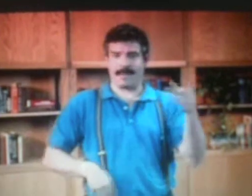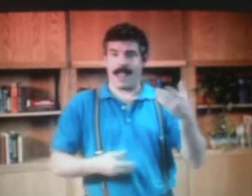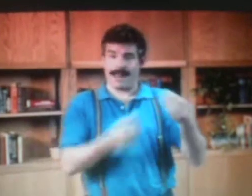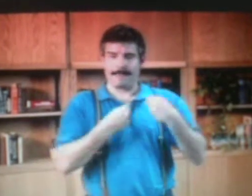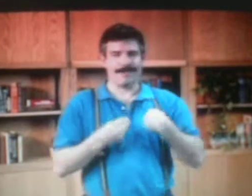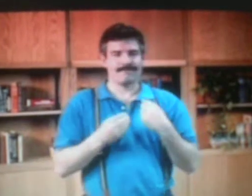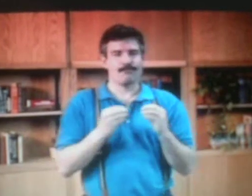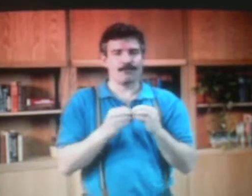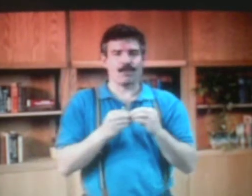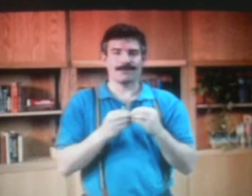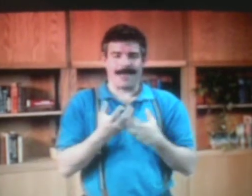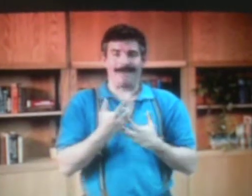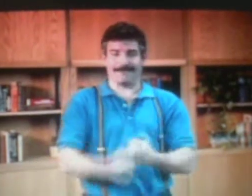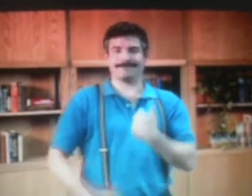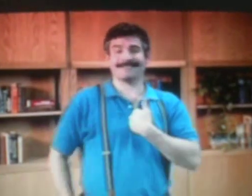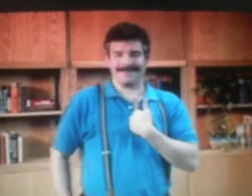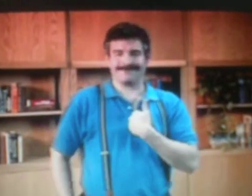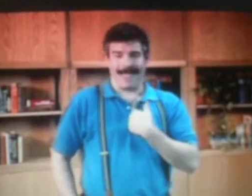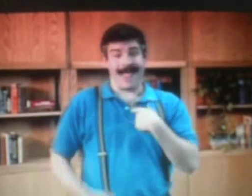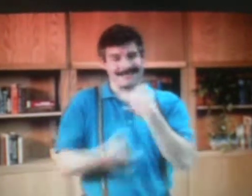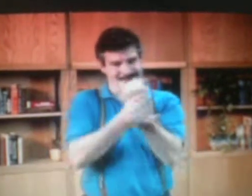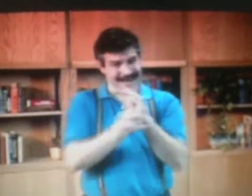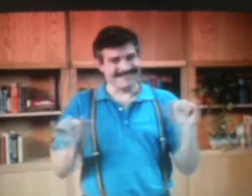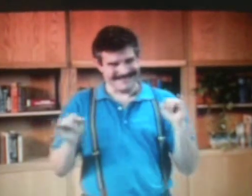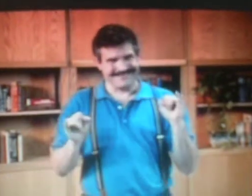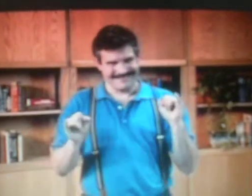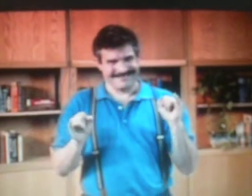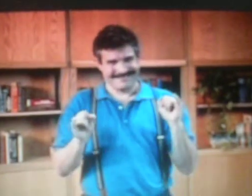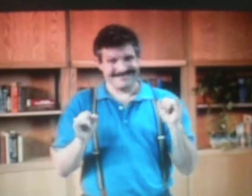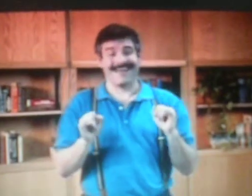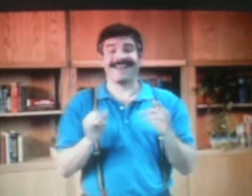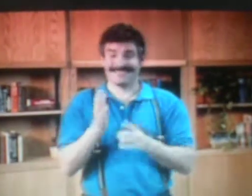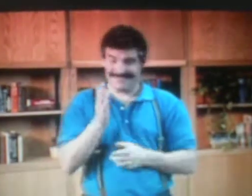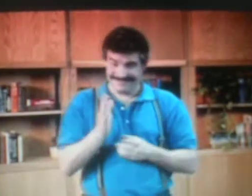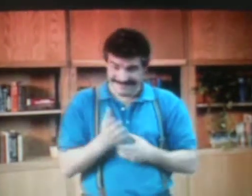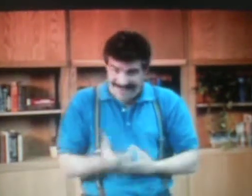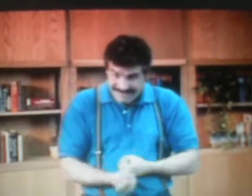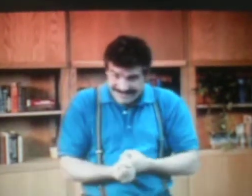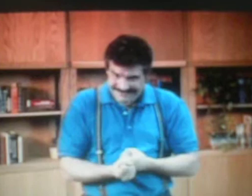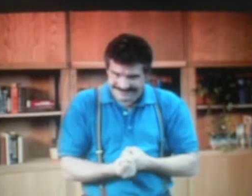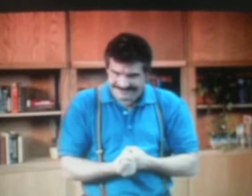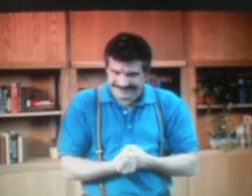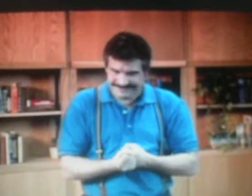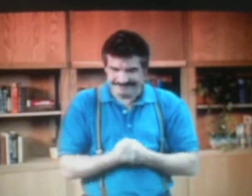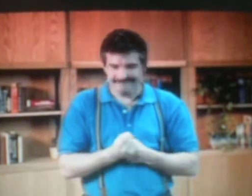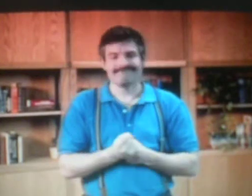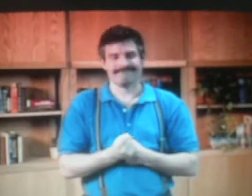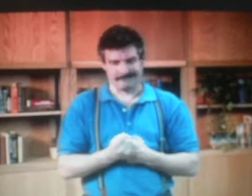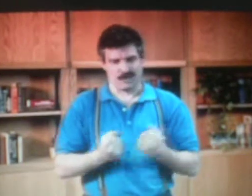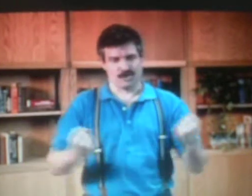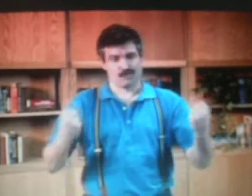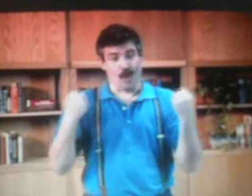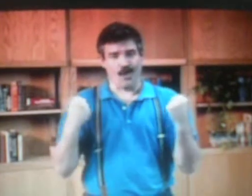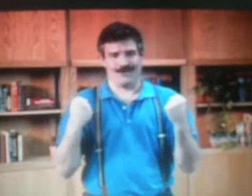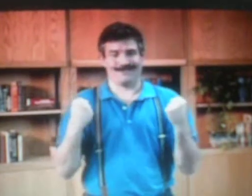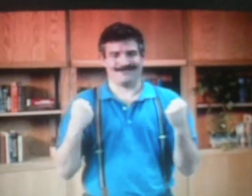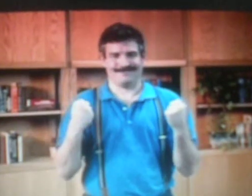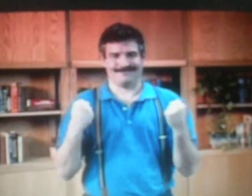getting through college and becoming independent and having confidence and